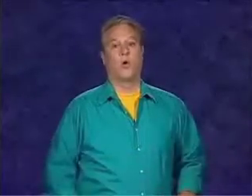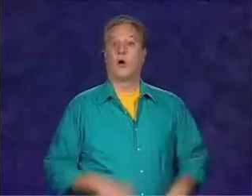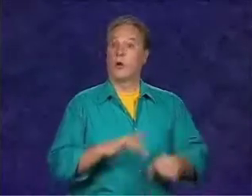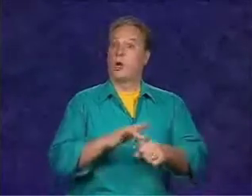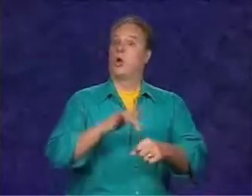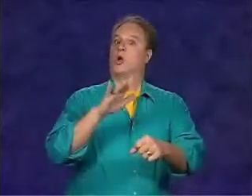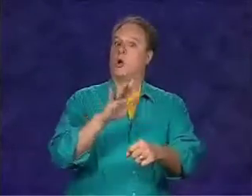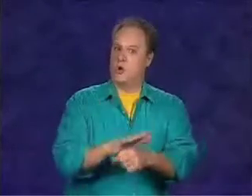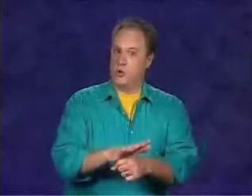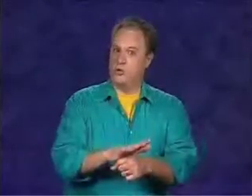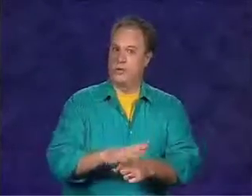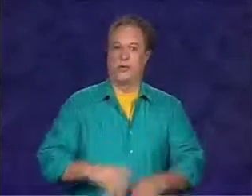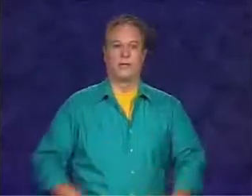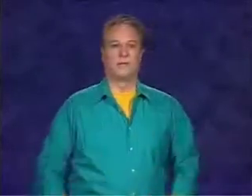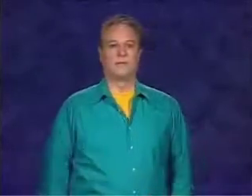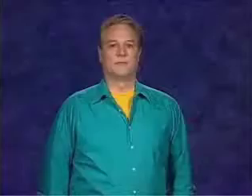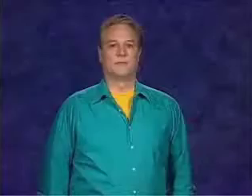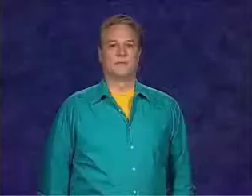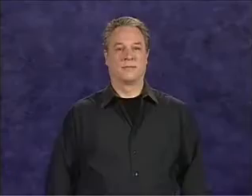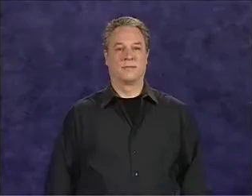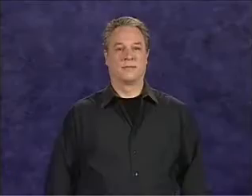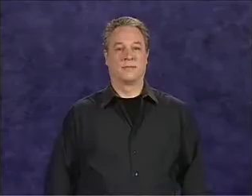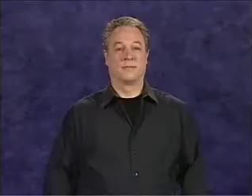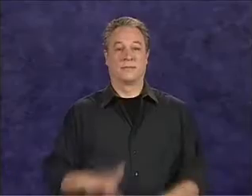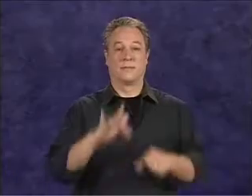or cold drink.